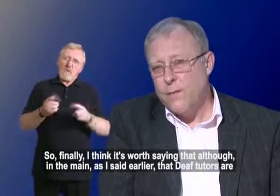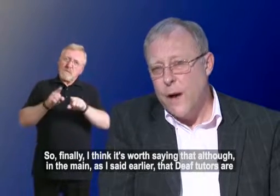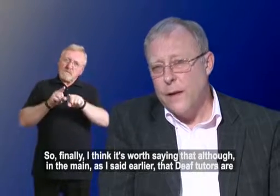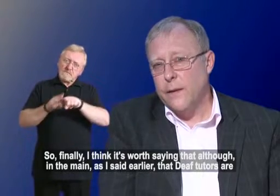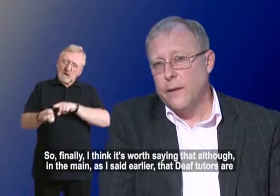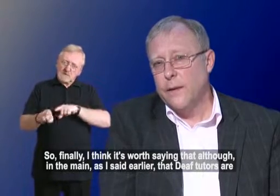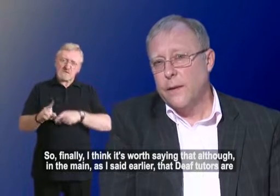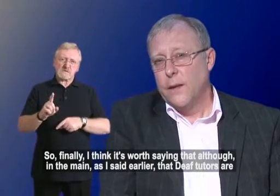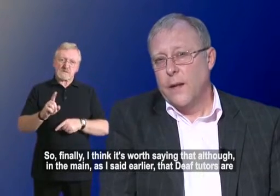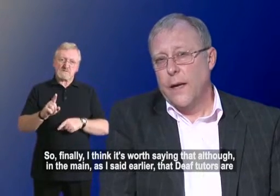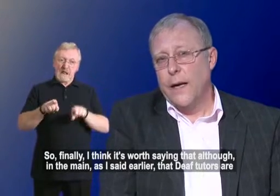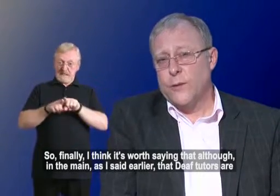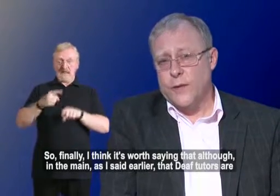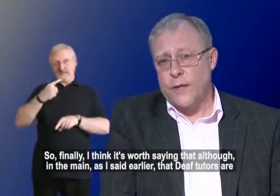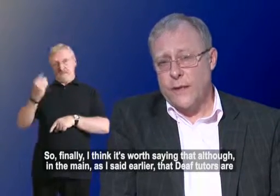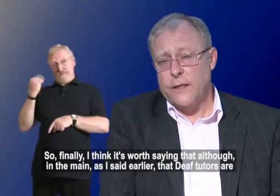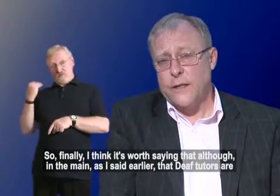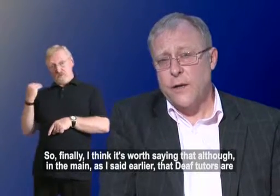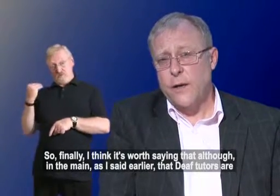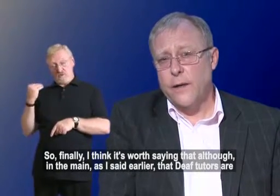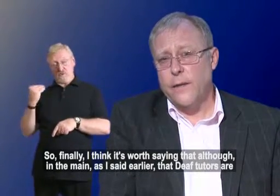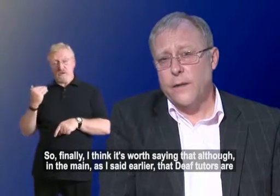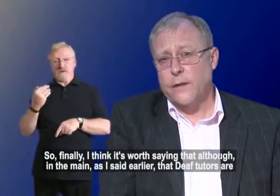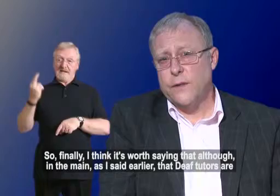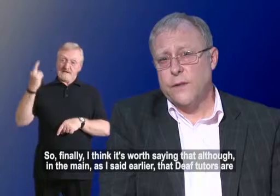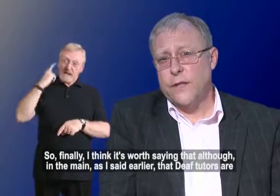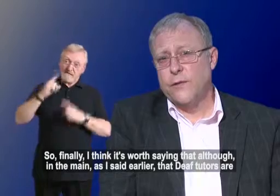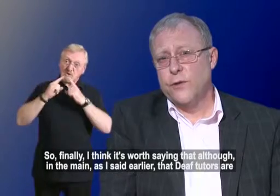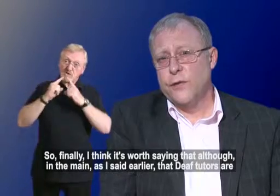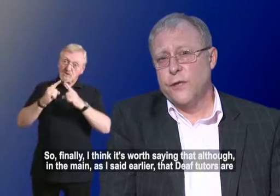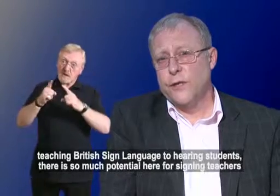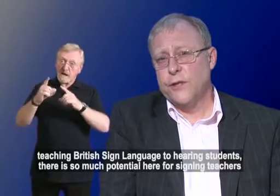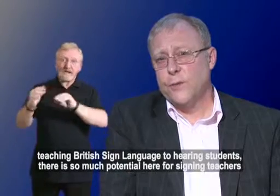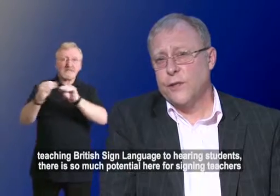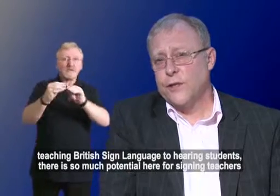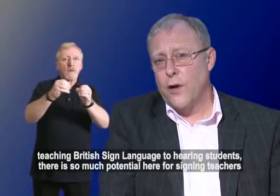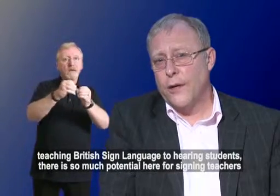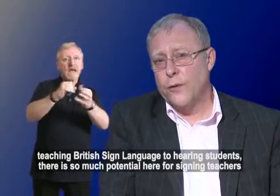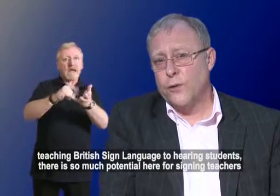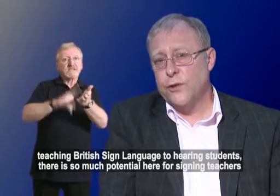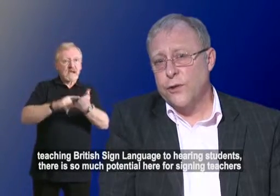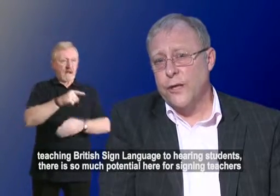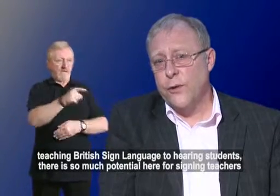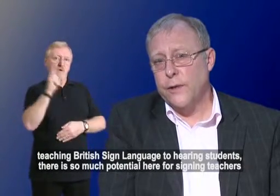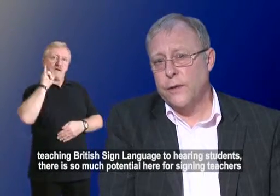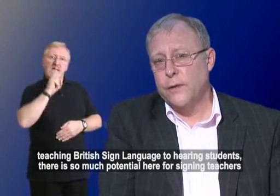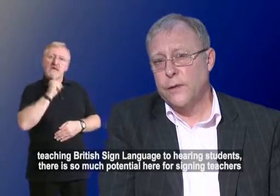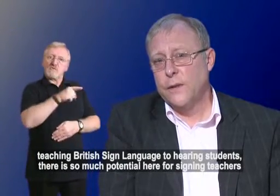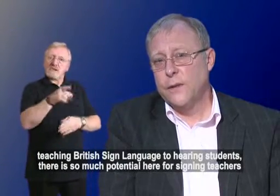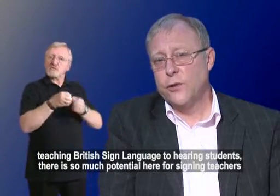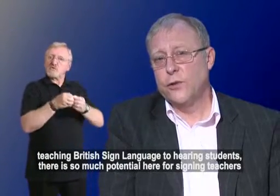although in the main, as I said earlier, that deaf tutors are teaching British Sign Language to